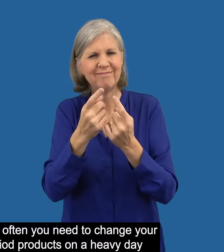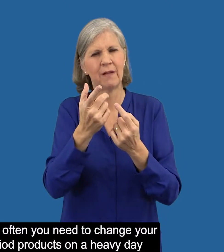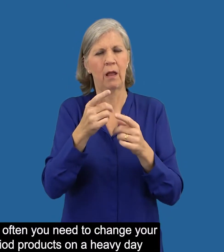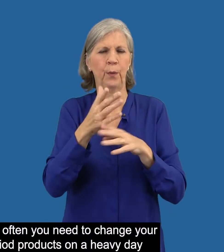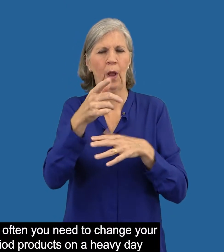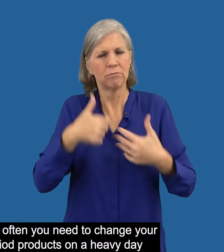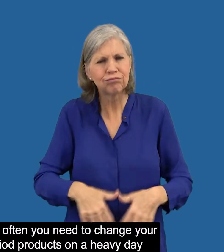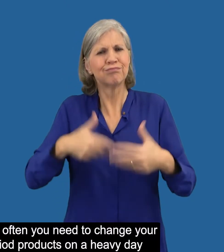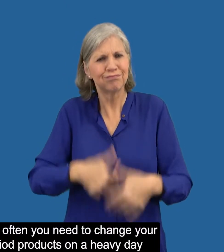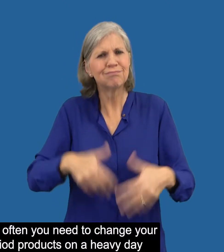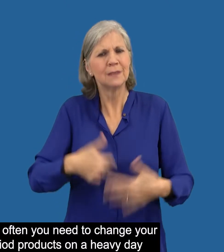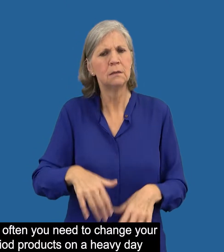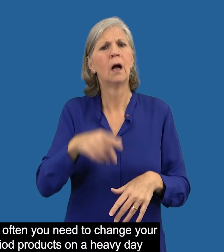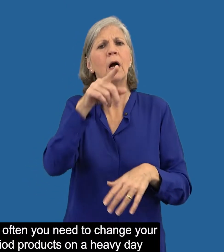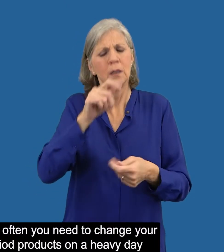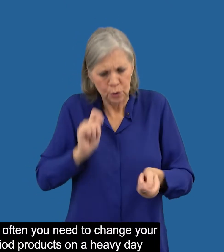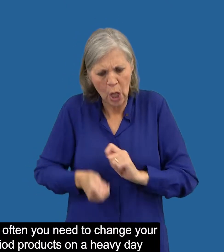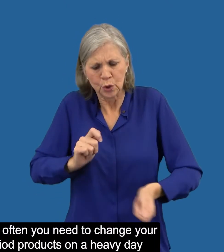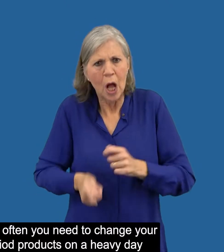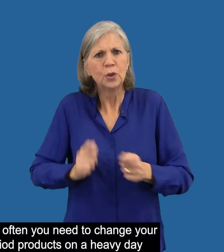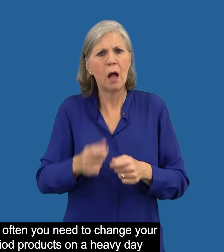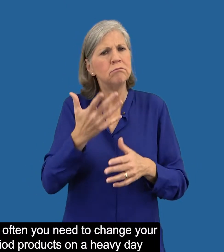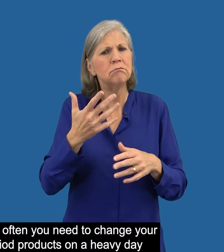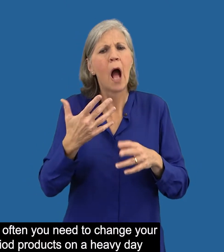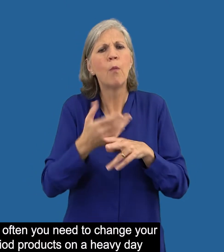How often you need to change your period products on a heavy day.